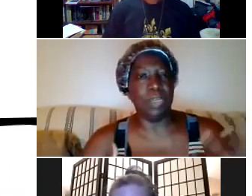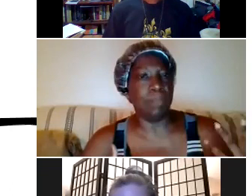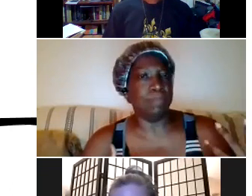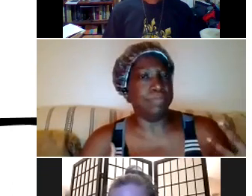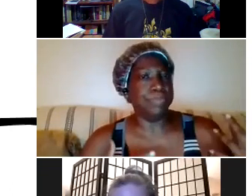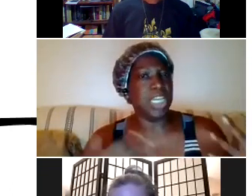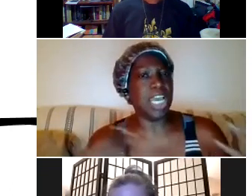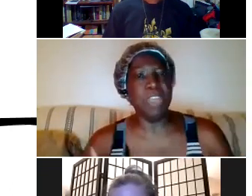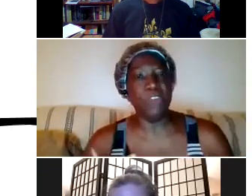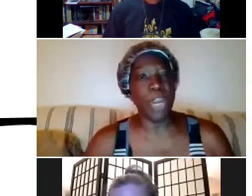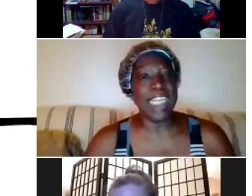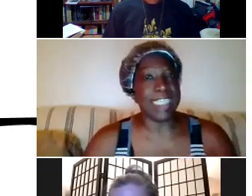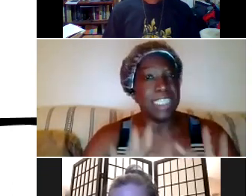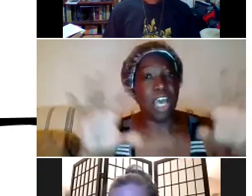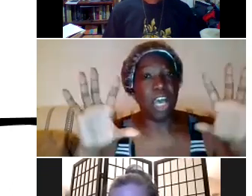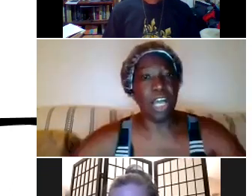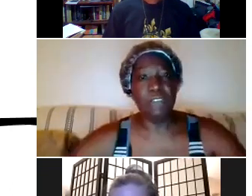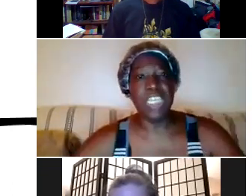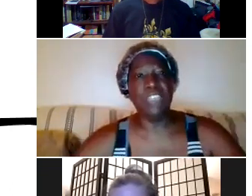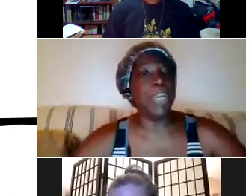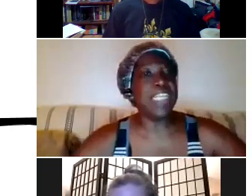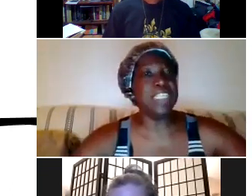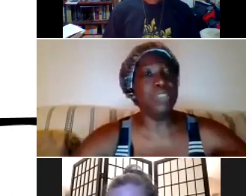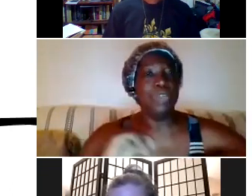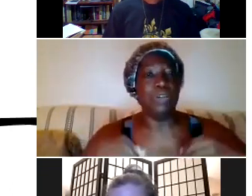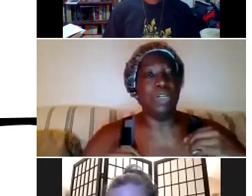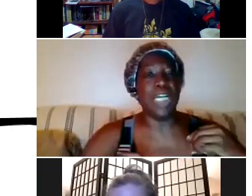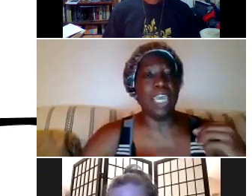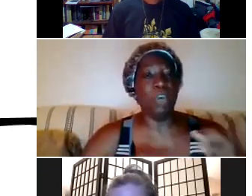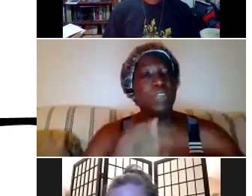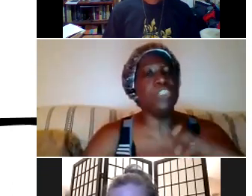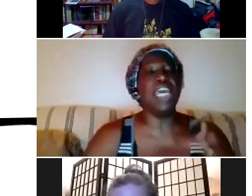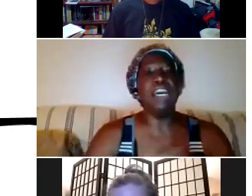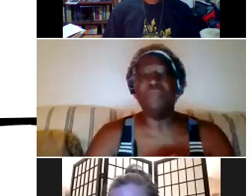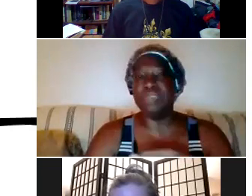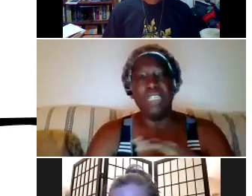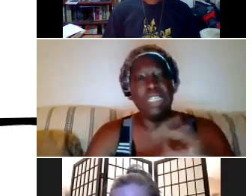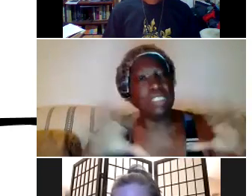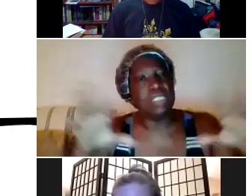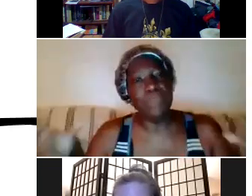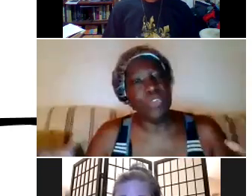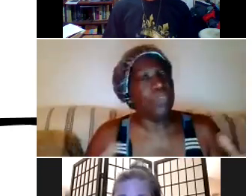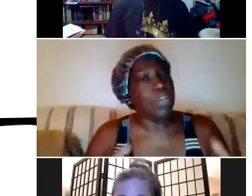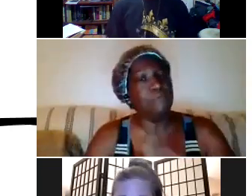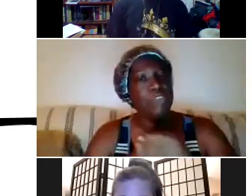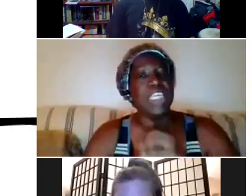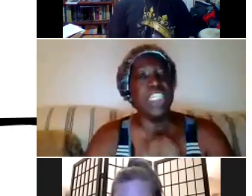show some common phrases. All of these phrases will help you to have a simple